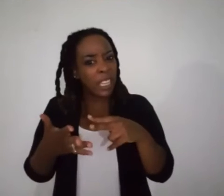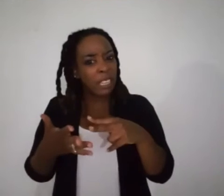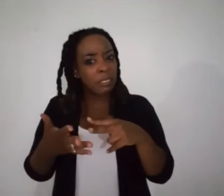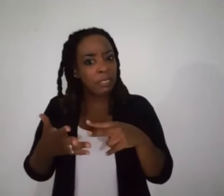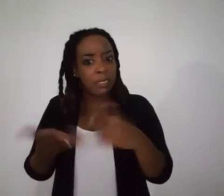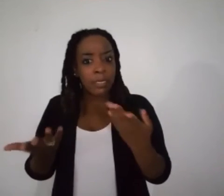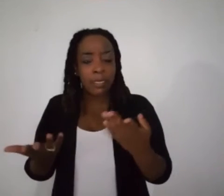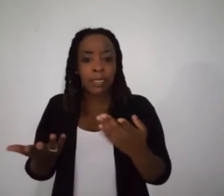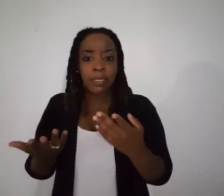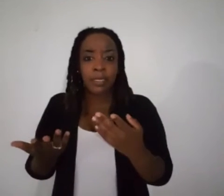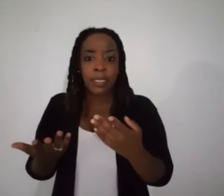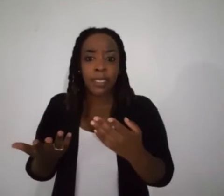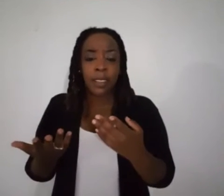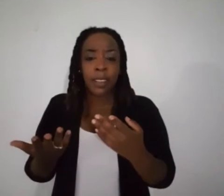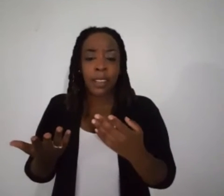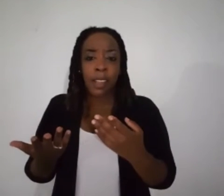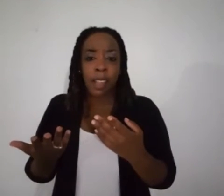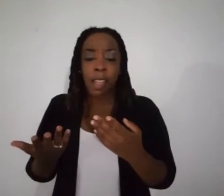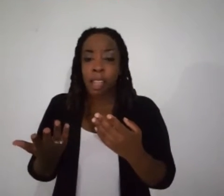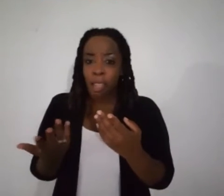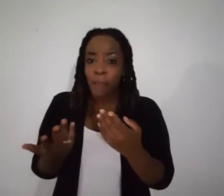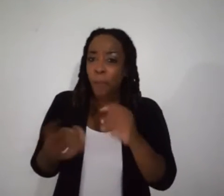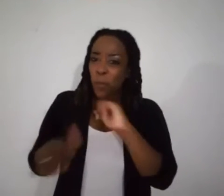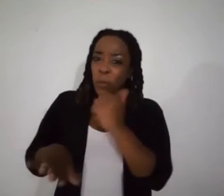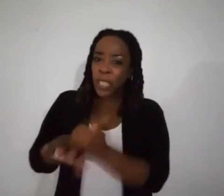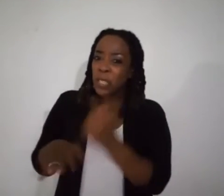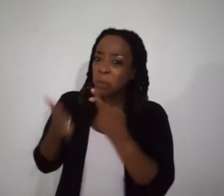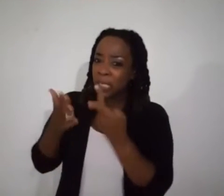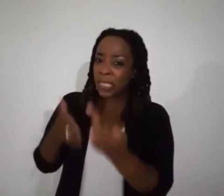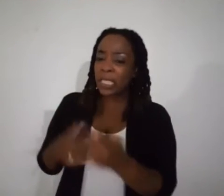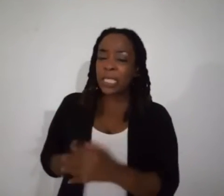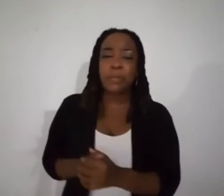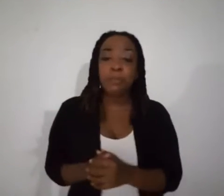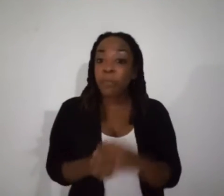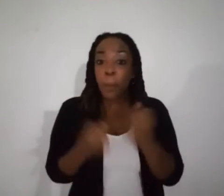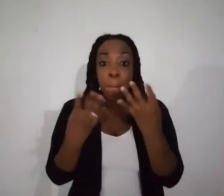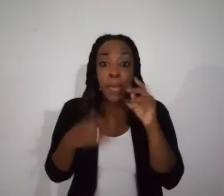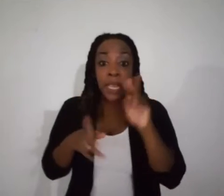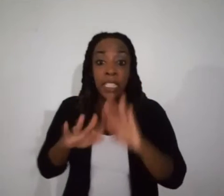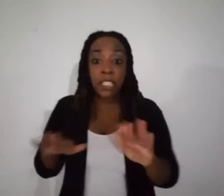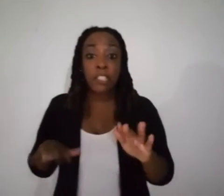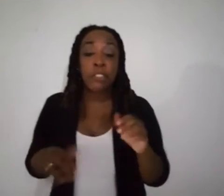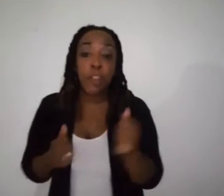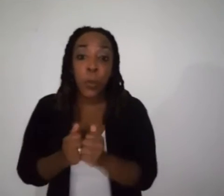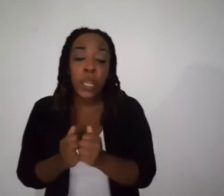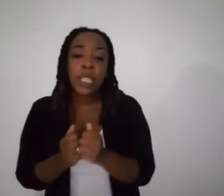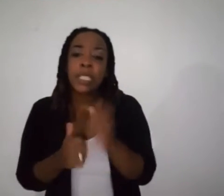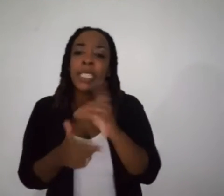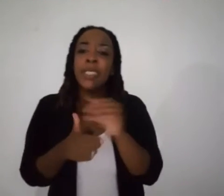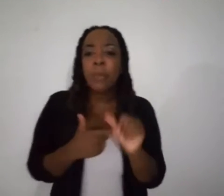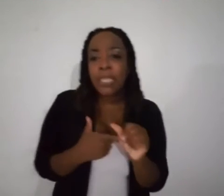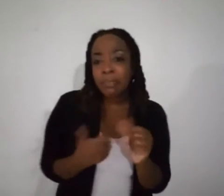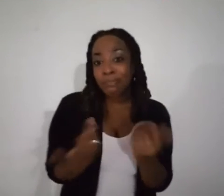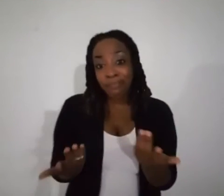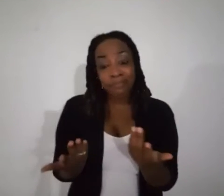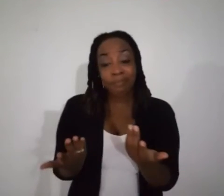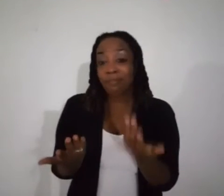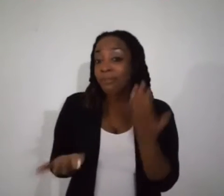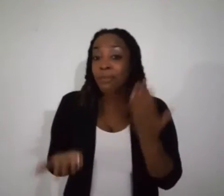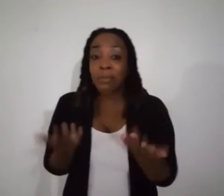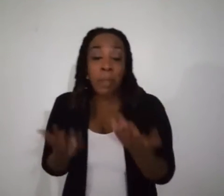a lot of our children with disabilities, they may not be able to read well or may have